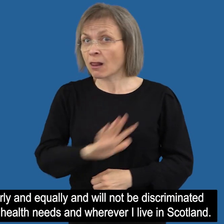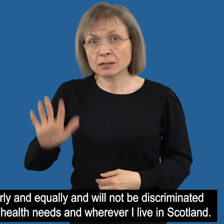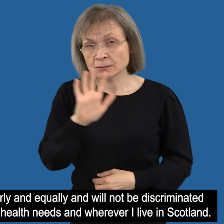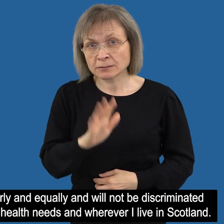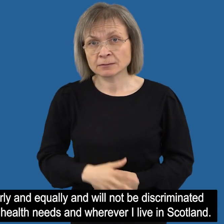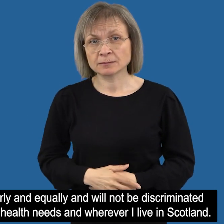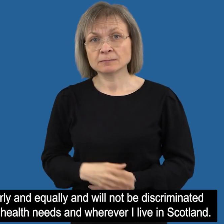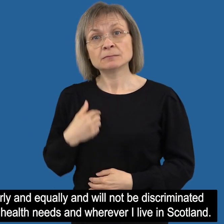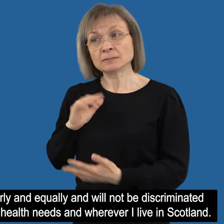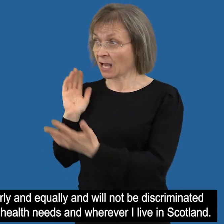Scotland.